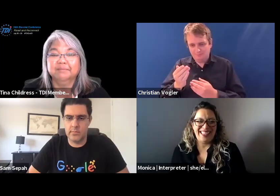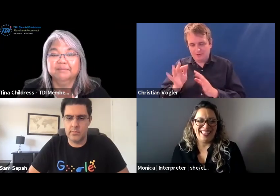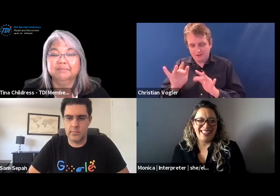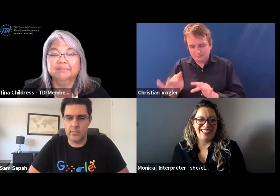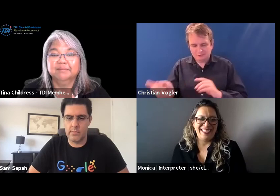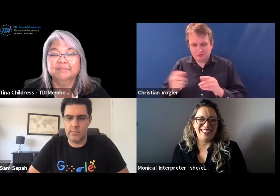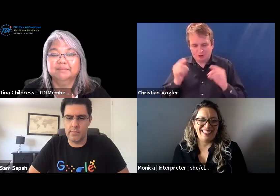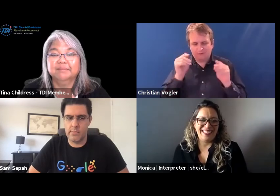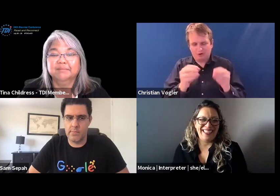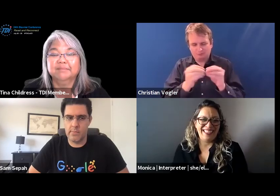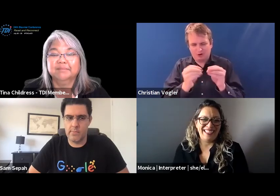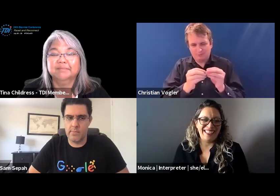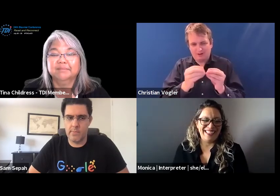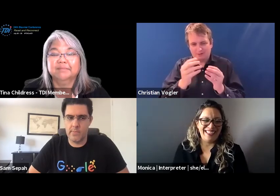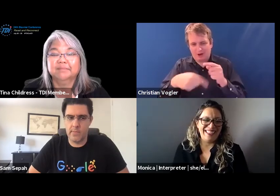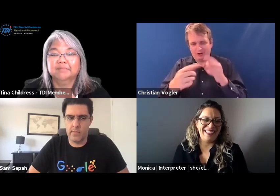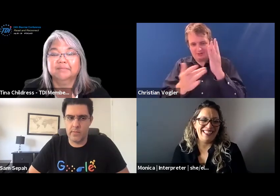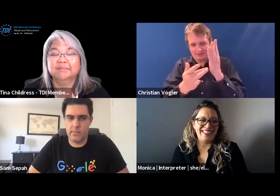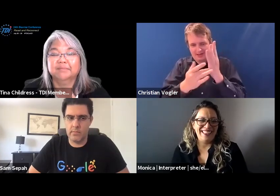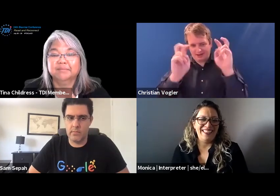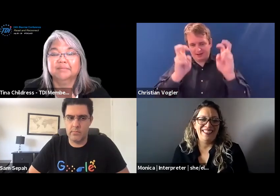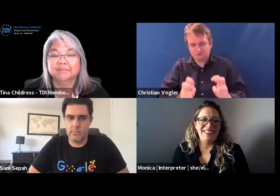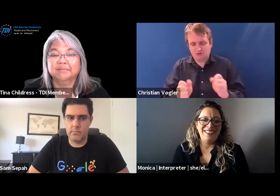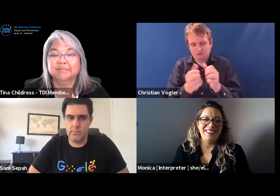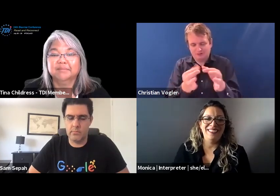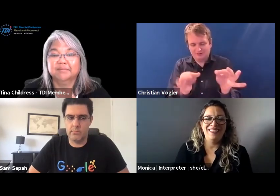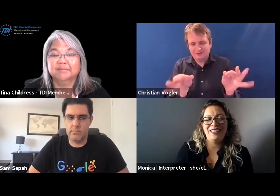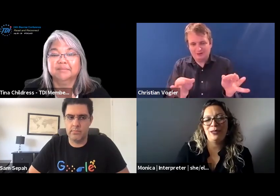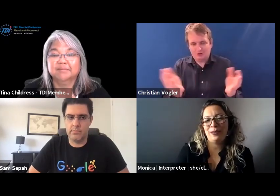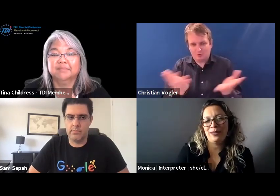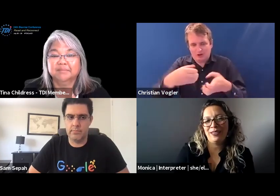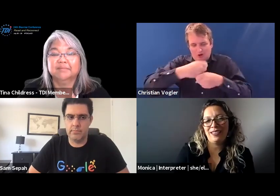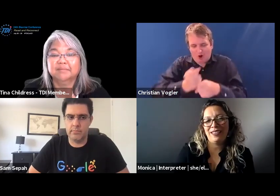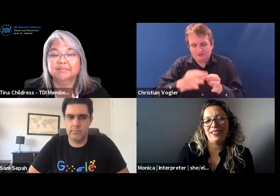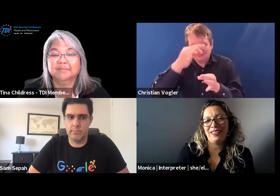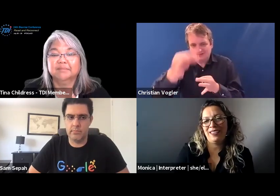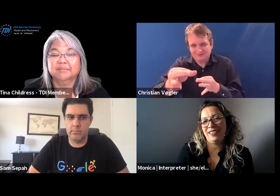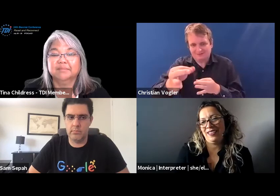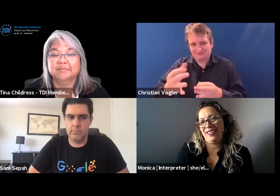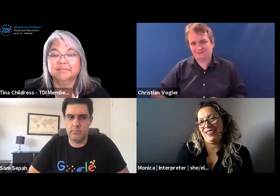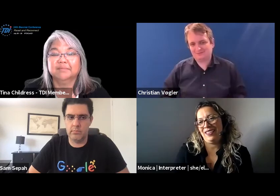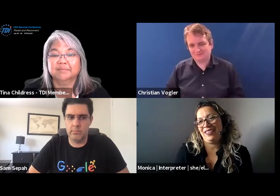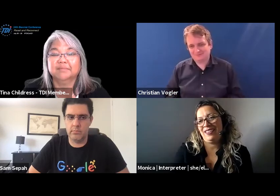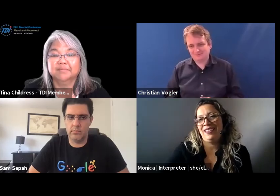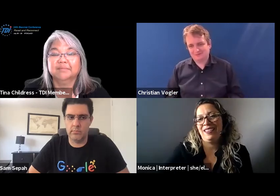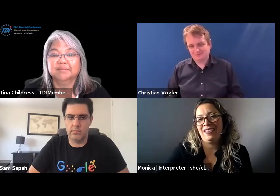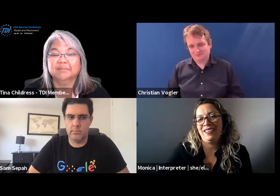Okay, thank you. Christian here. So more about the technology issues and with captioning and what causes that